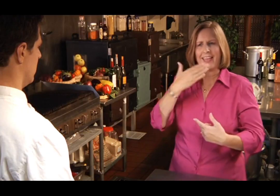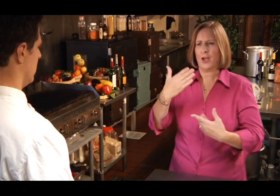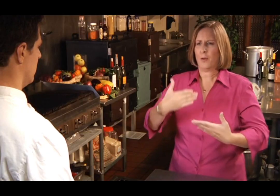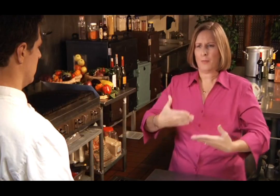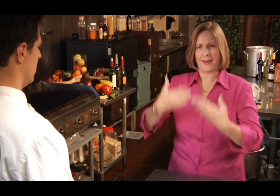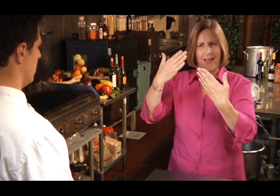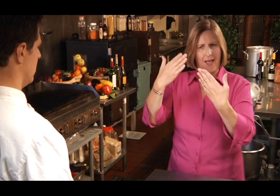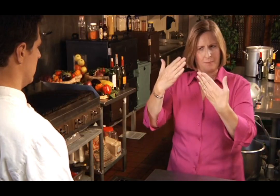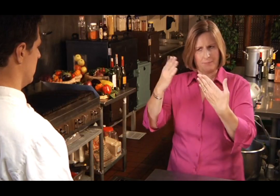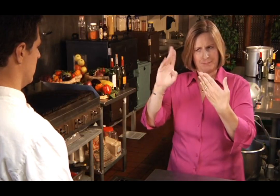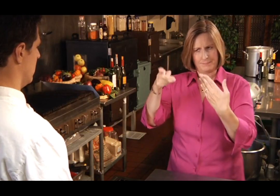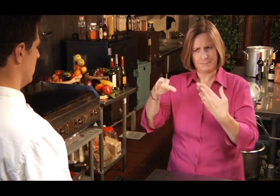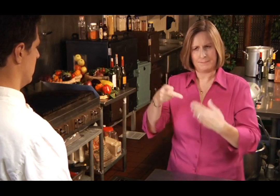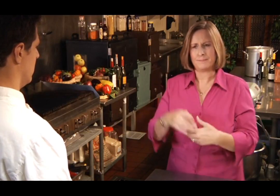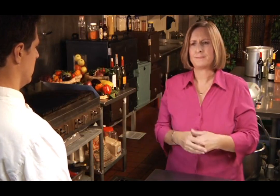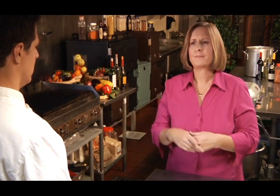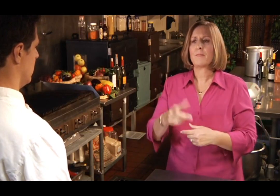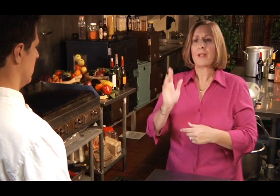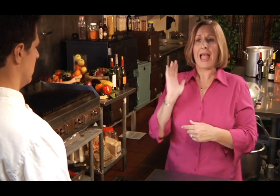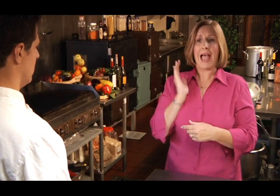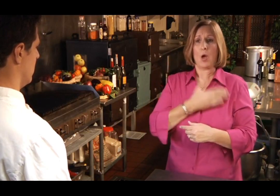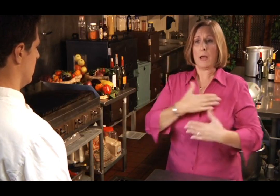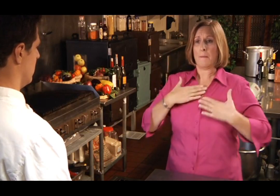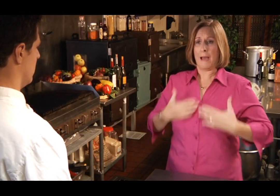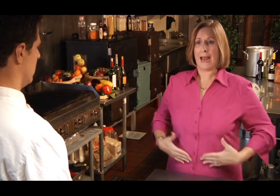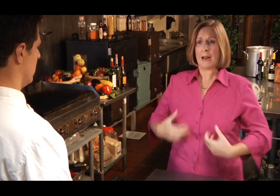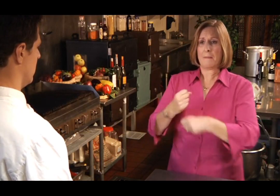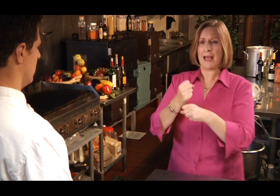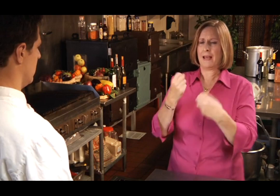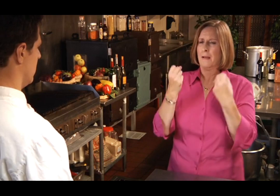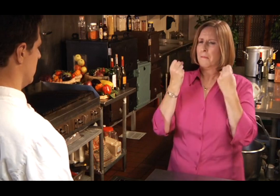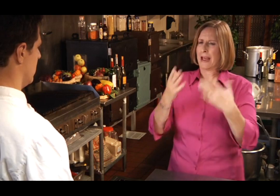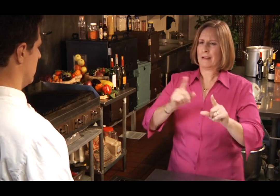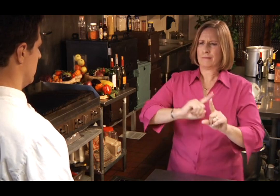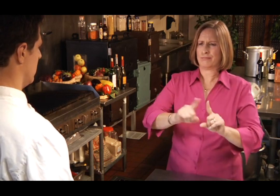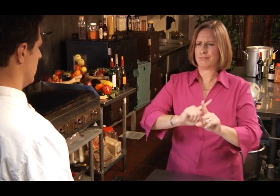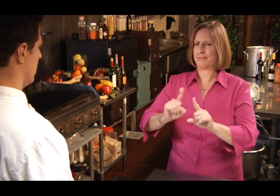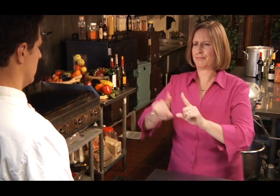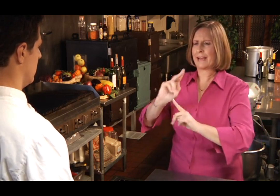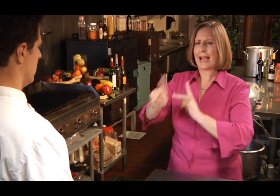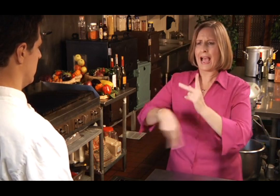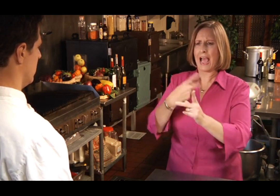Thank you for mentioning that. Our body is composed of many kinds of cells.